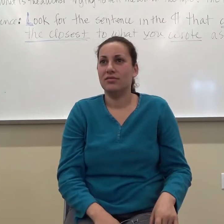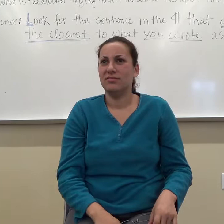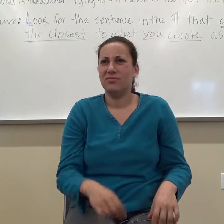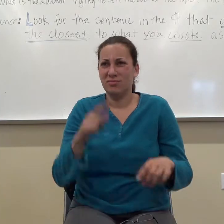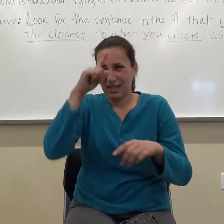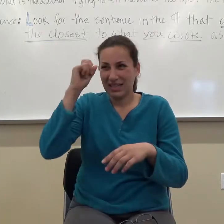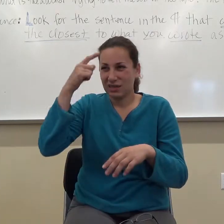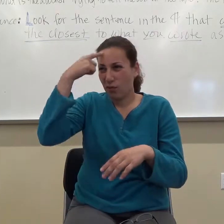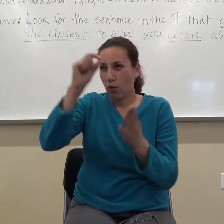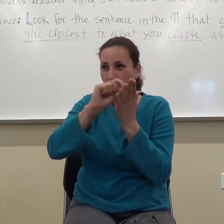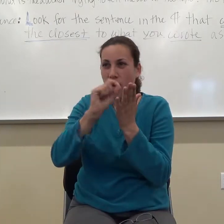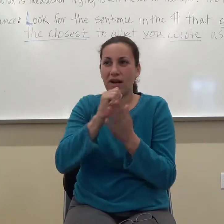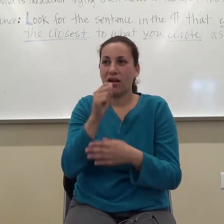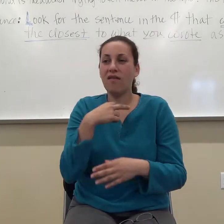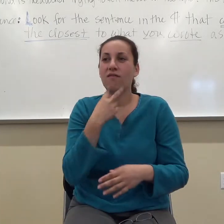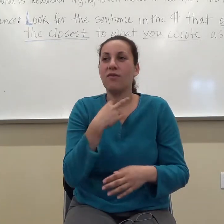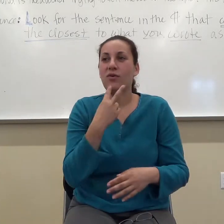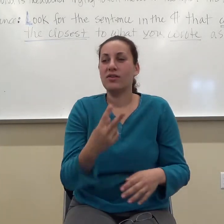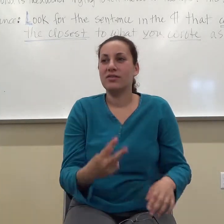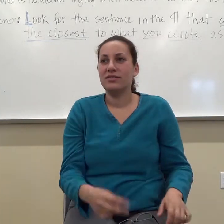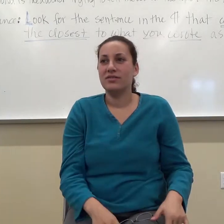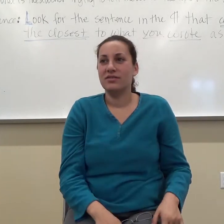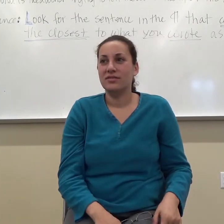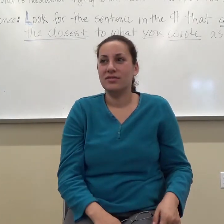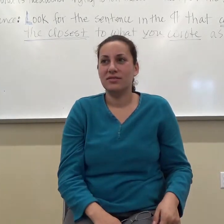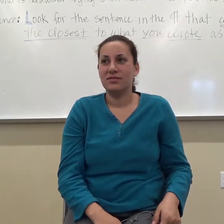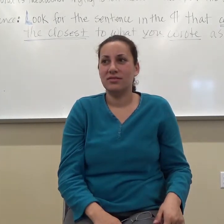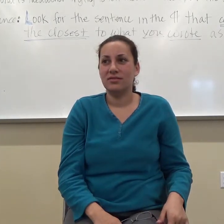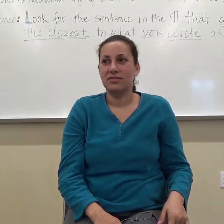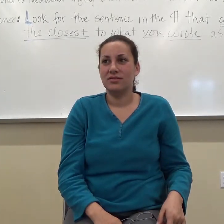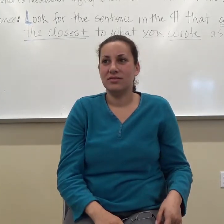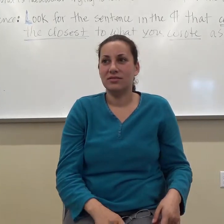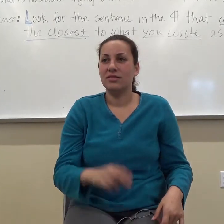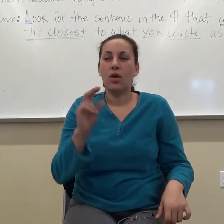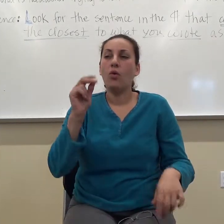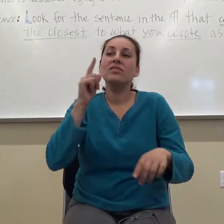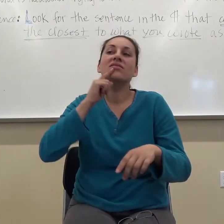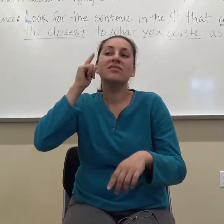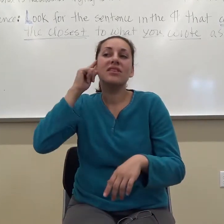Okay, so today we're going to do our,